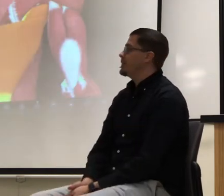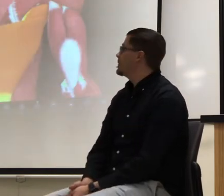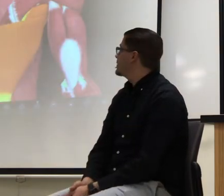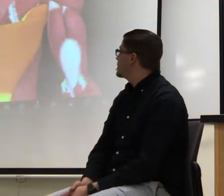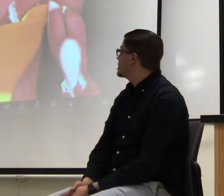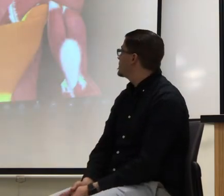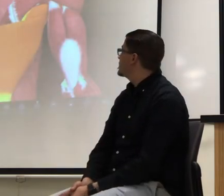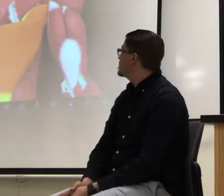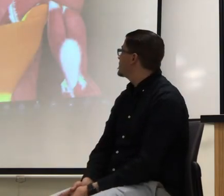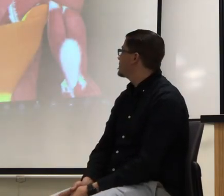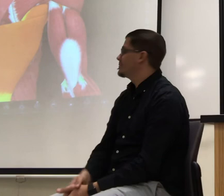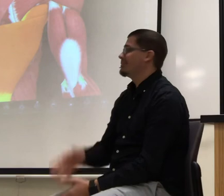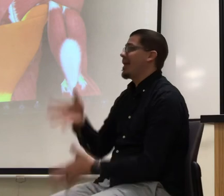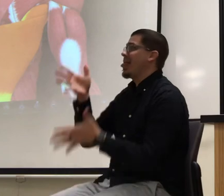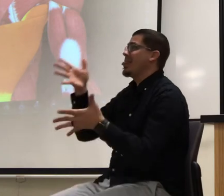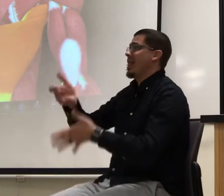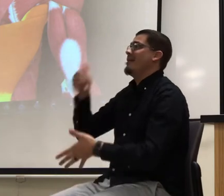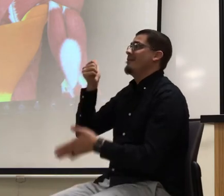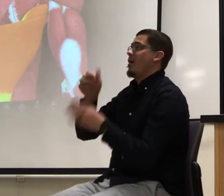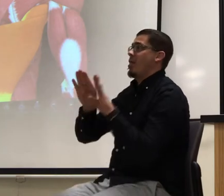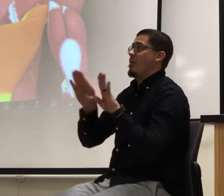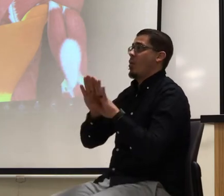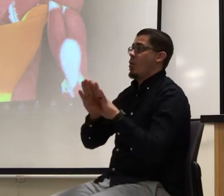So I left this on the board.